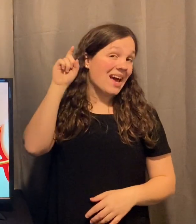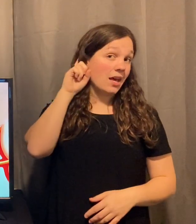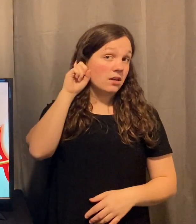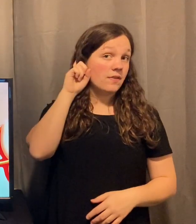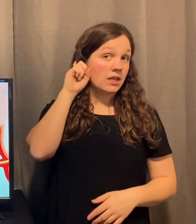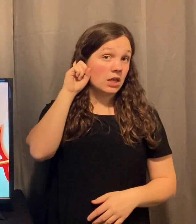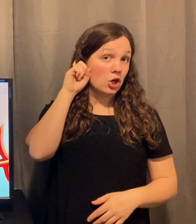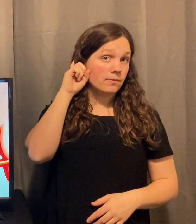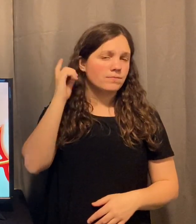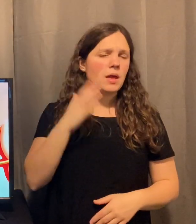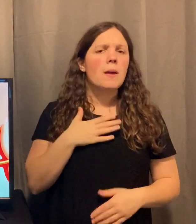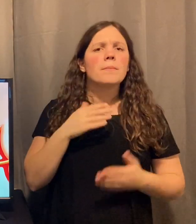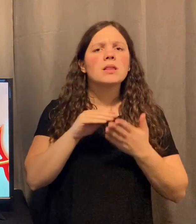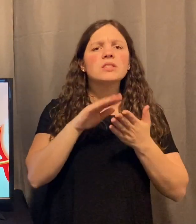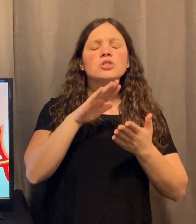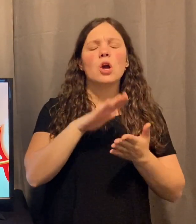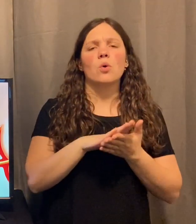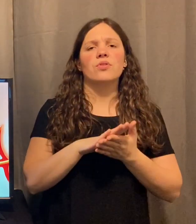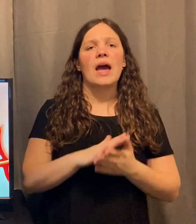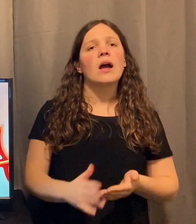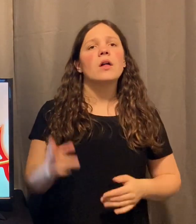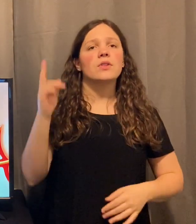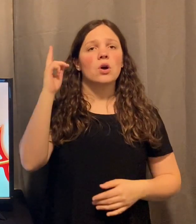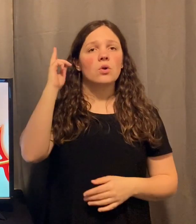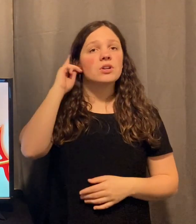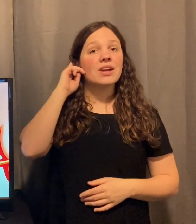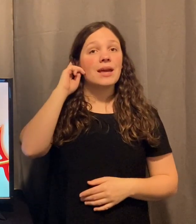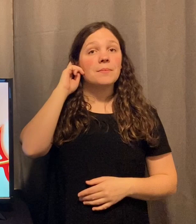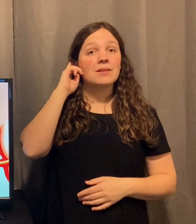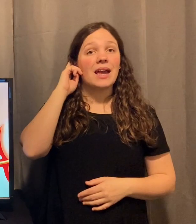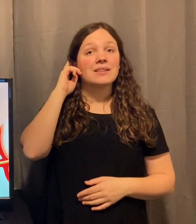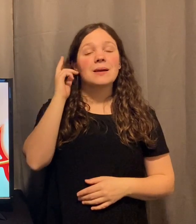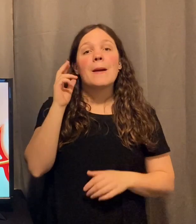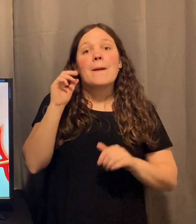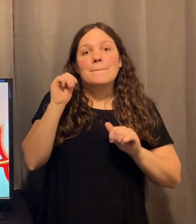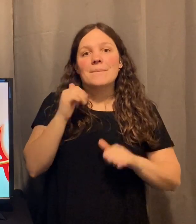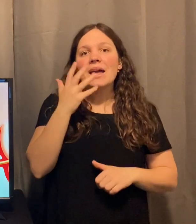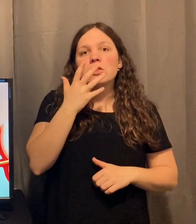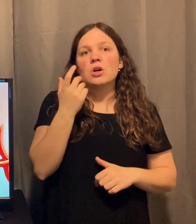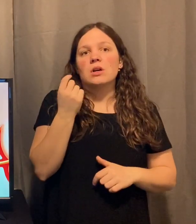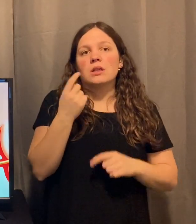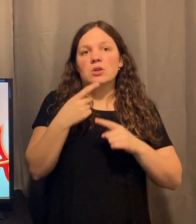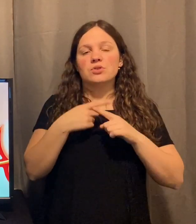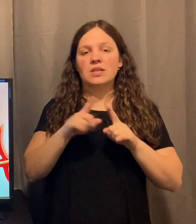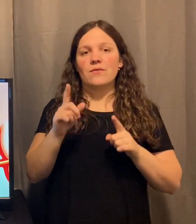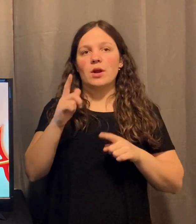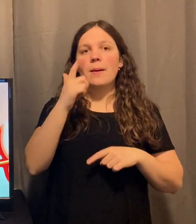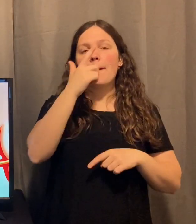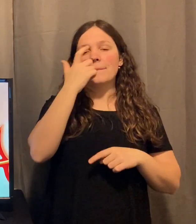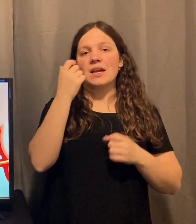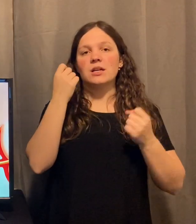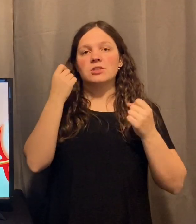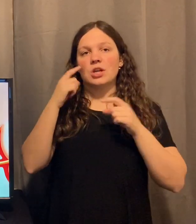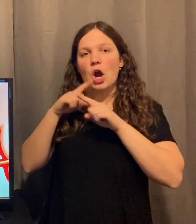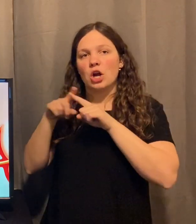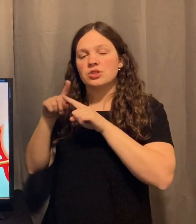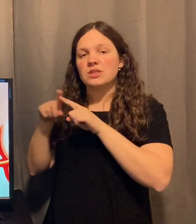behind the ear. Please note that the cochlear implant may look a little different because there are